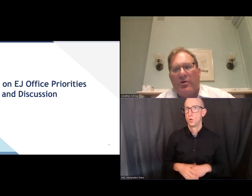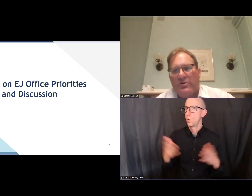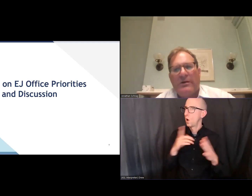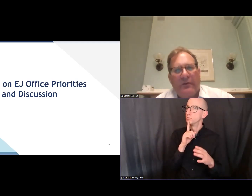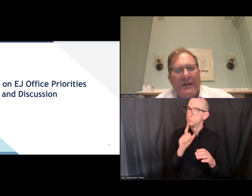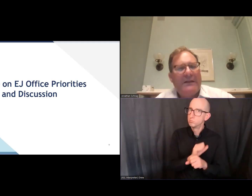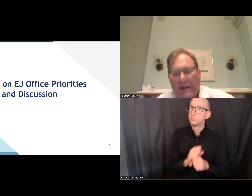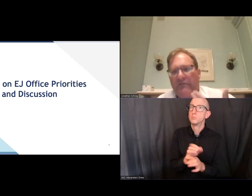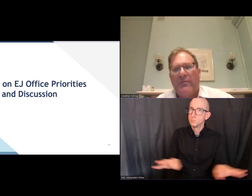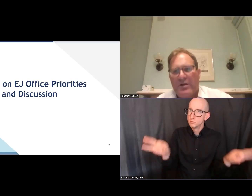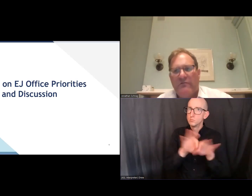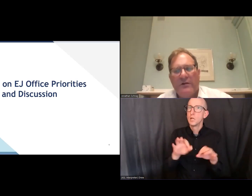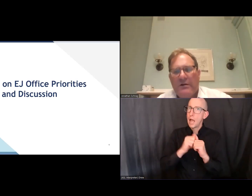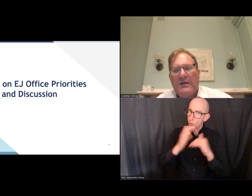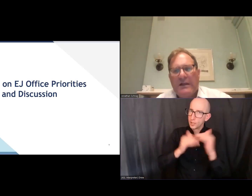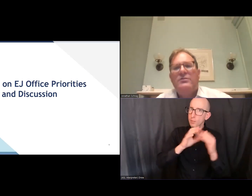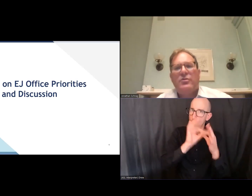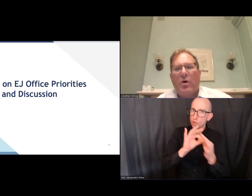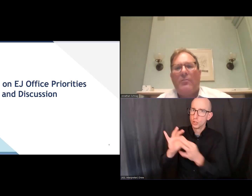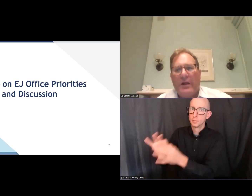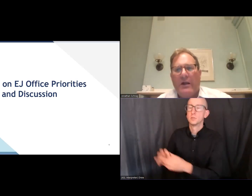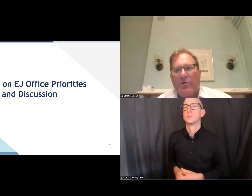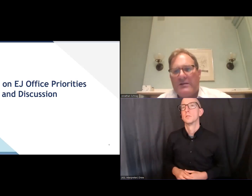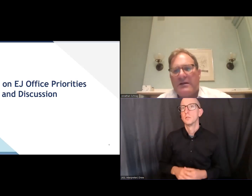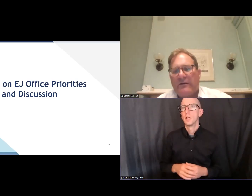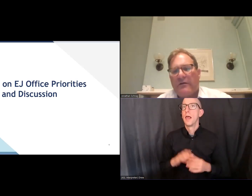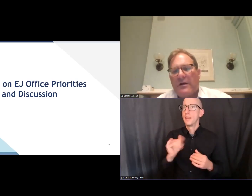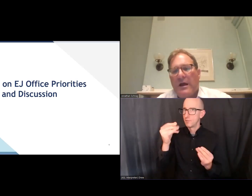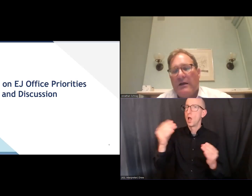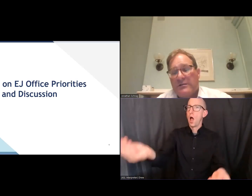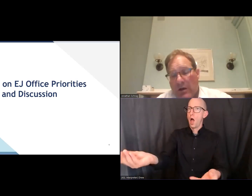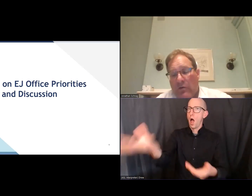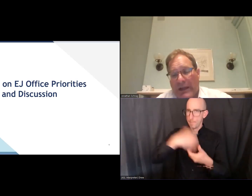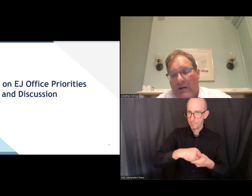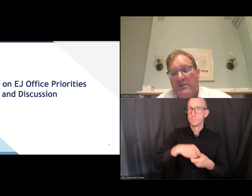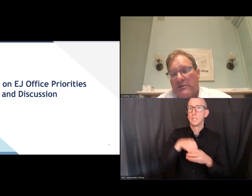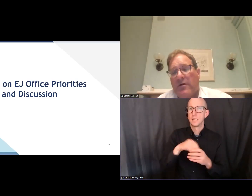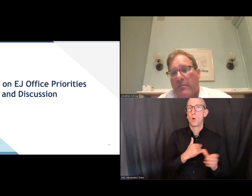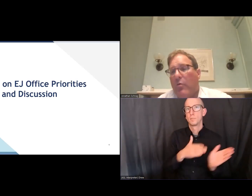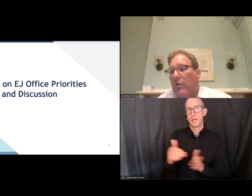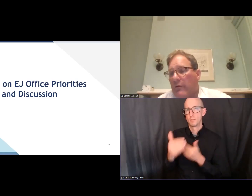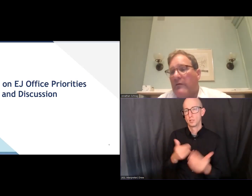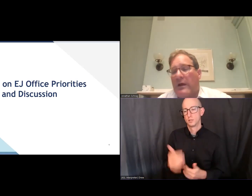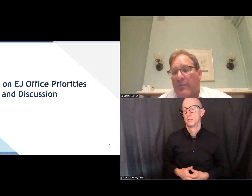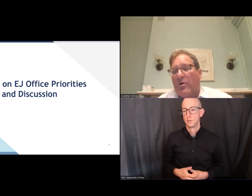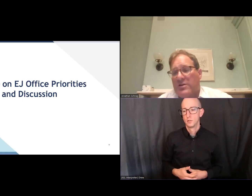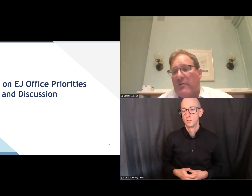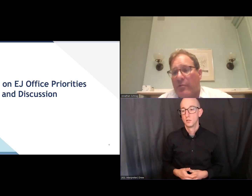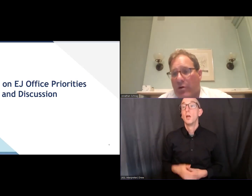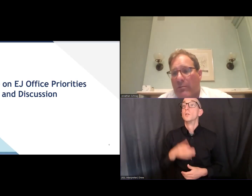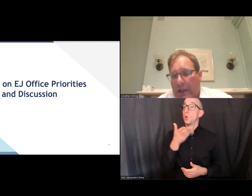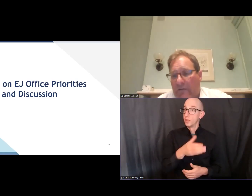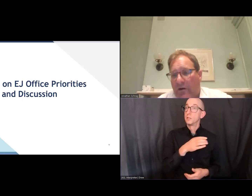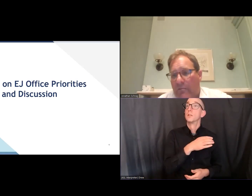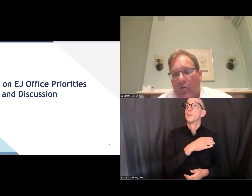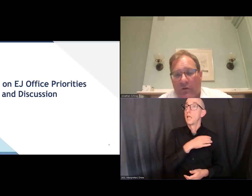build partnerships and get that information into our planning process. So the council is very important, and the partnership with